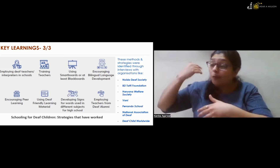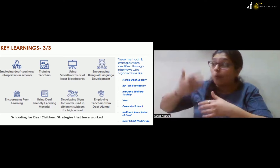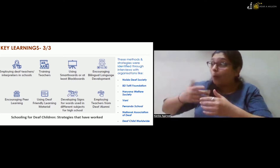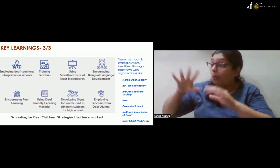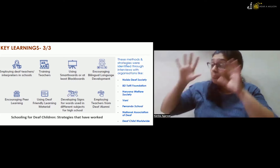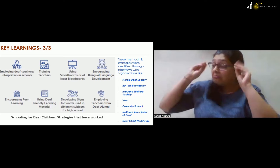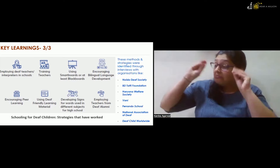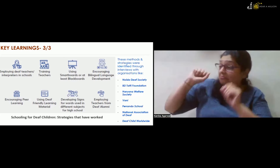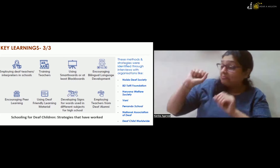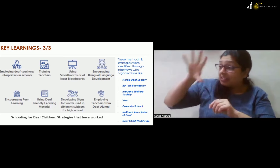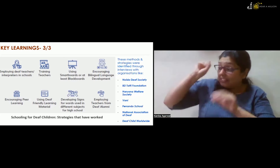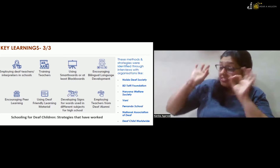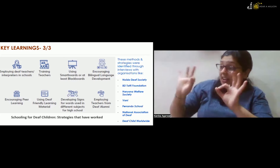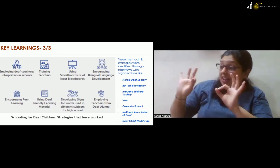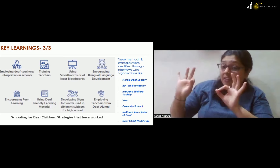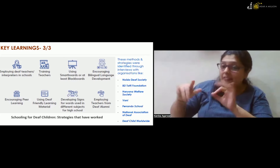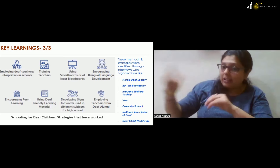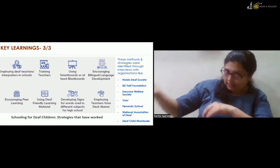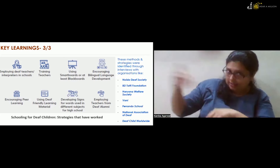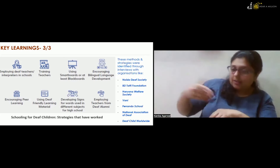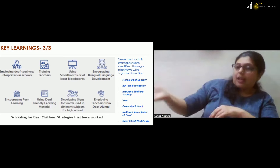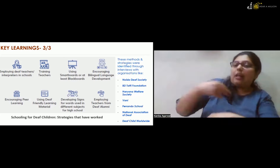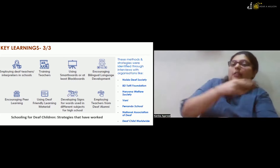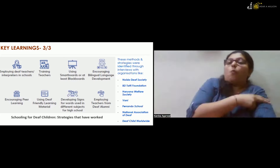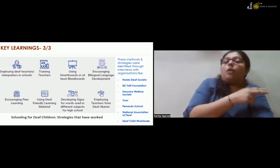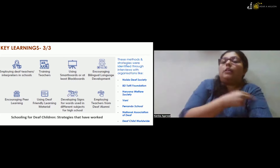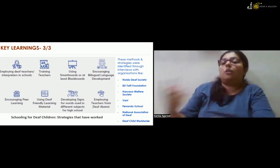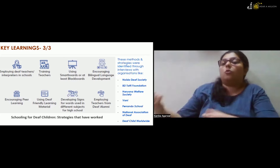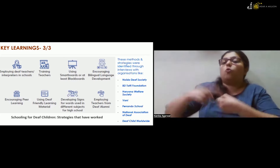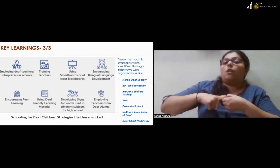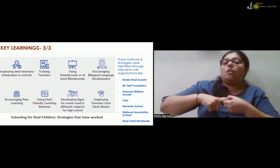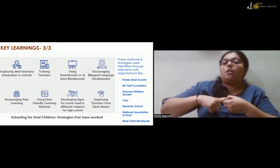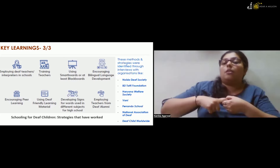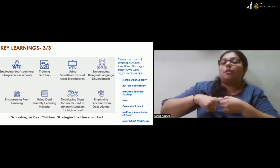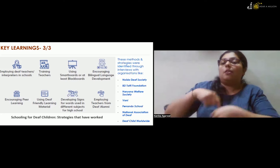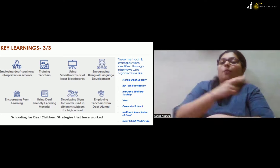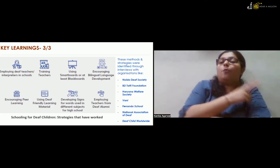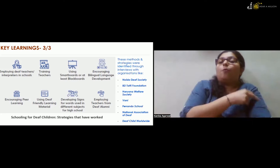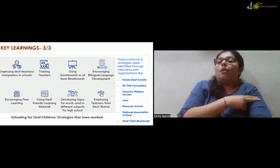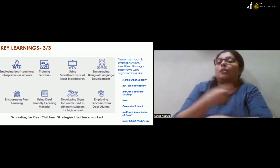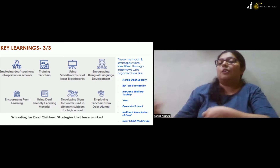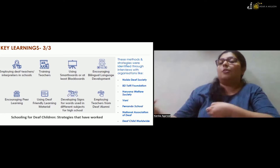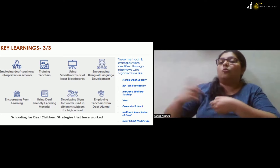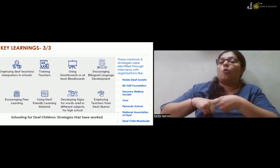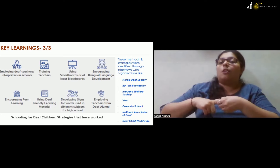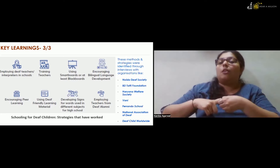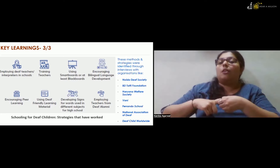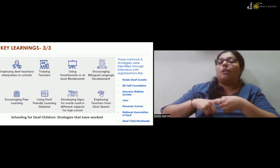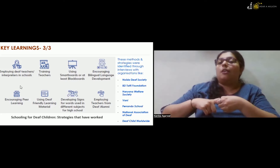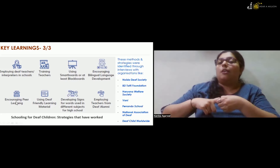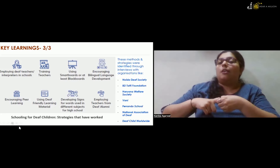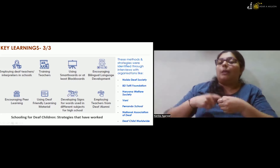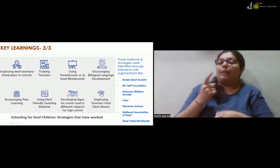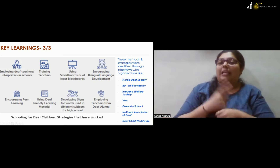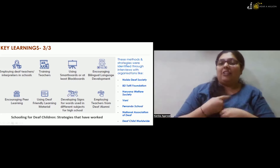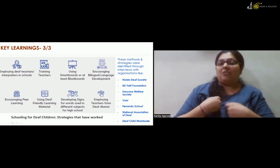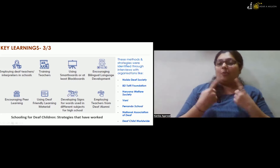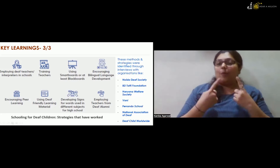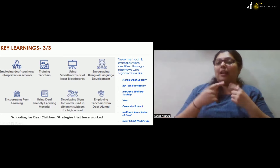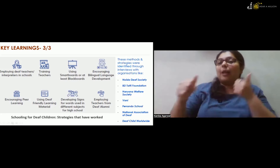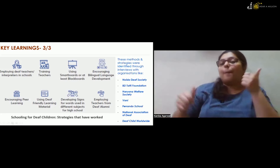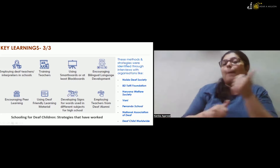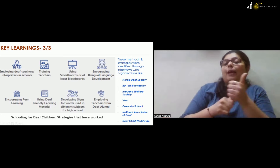And we also, there were students, alumni who had passed that education system.